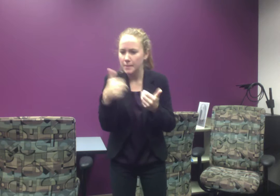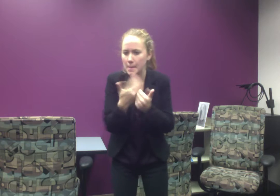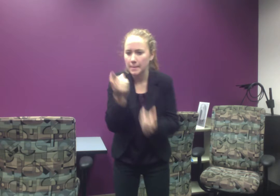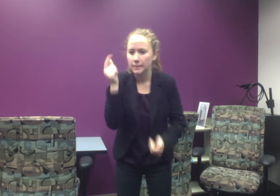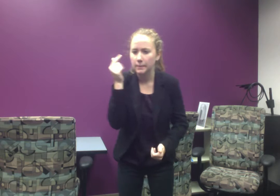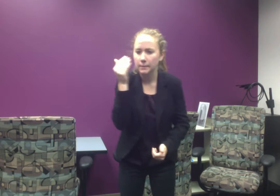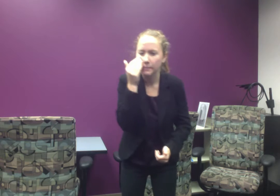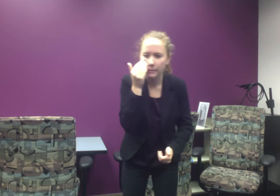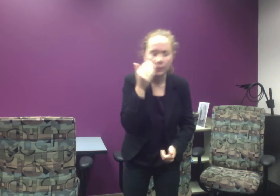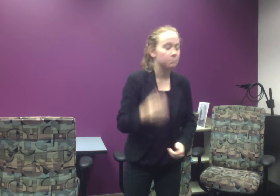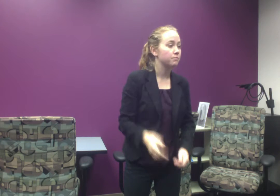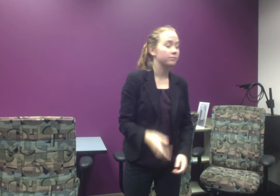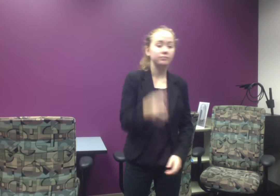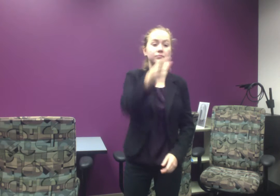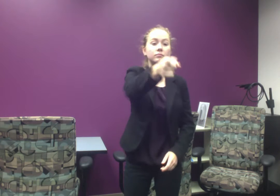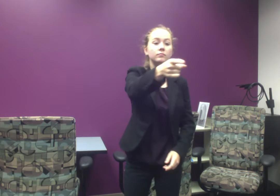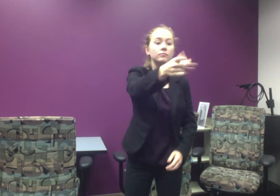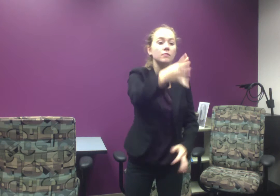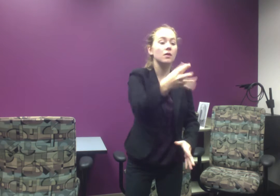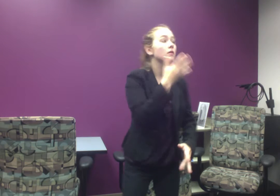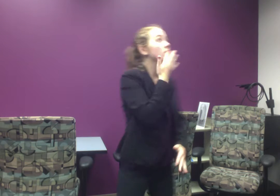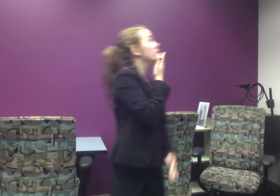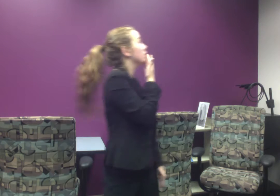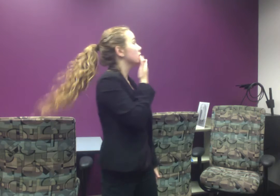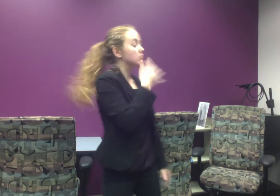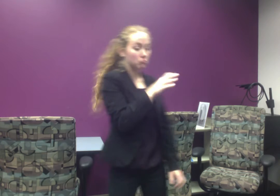The color? Okay. Ashley?